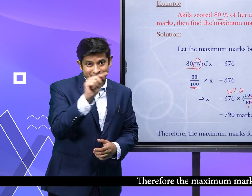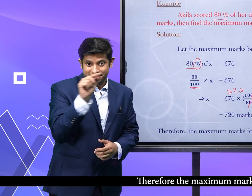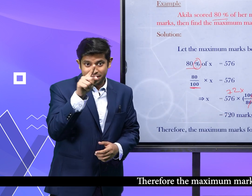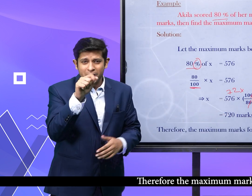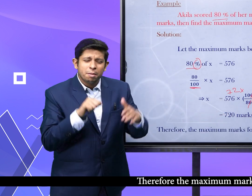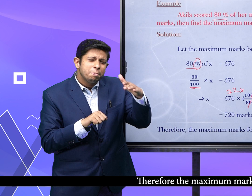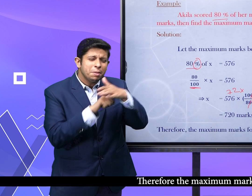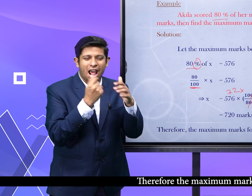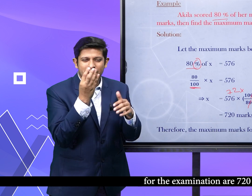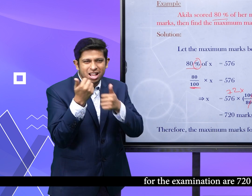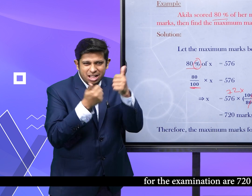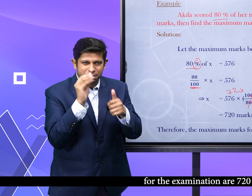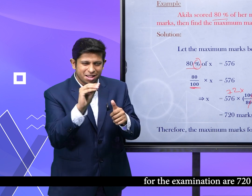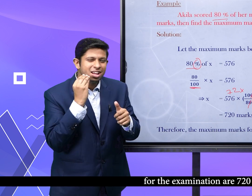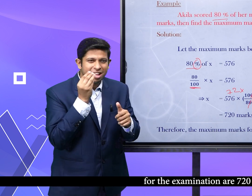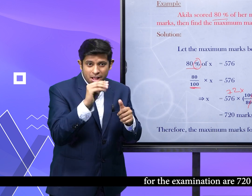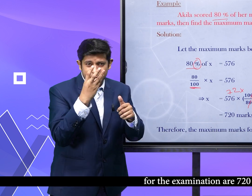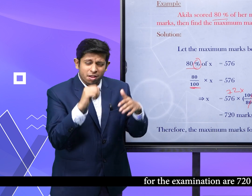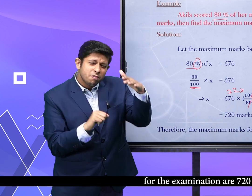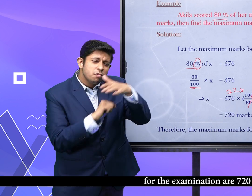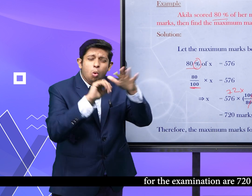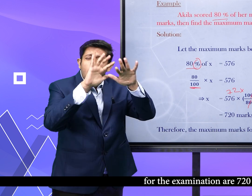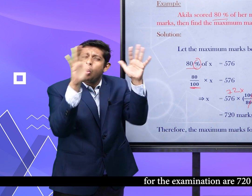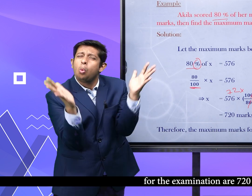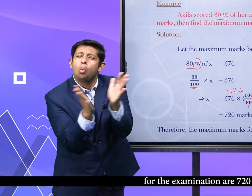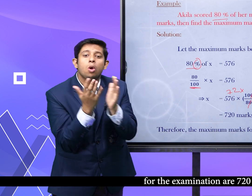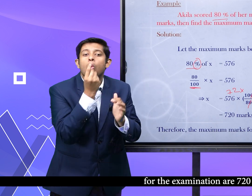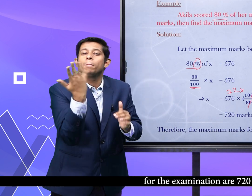Therefore, the maximum marks for the examination are 720.